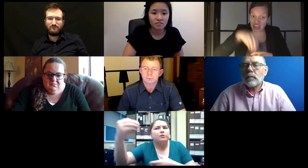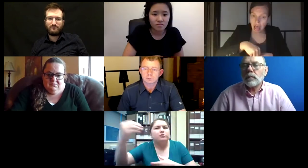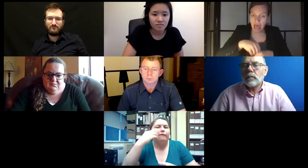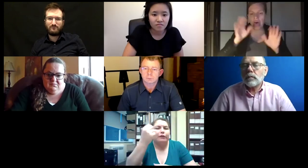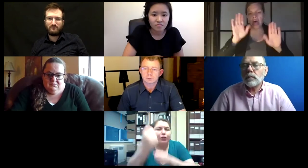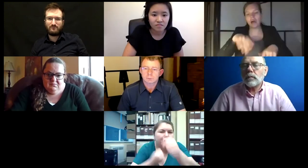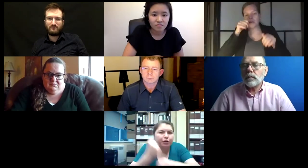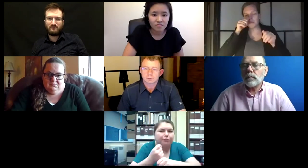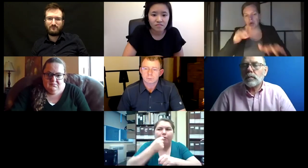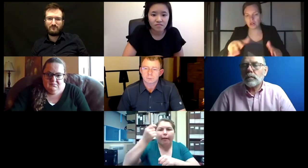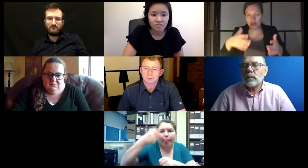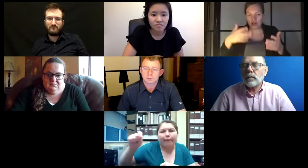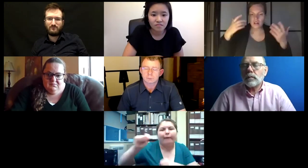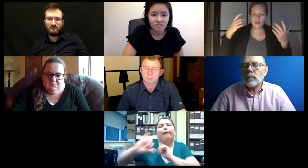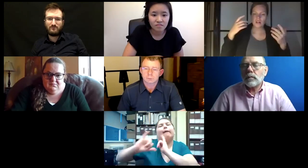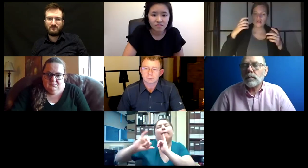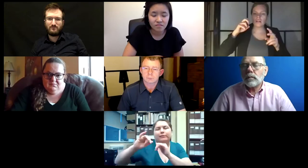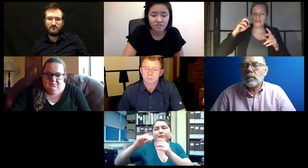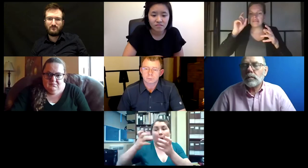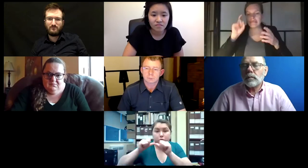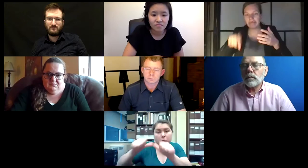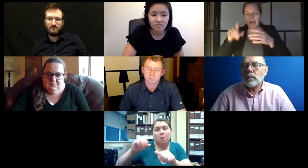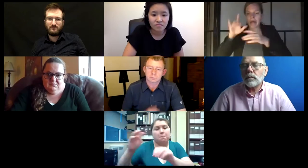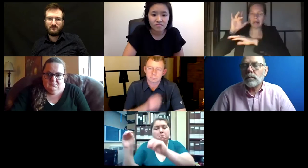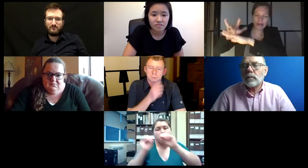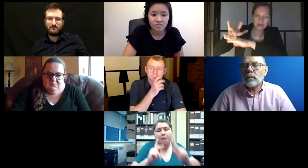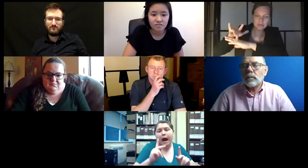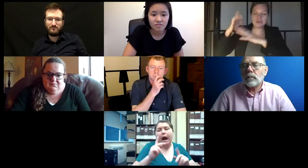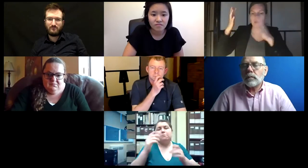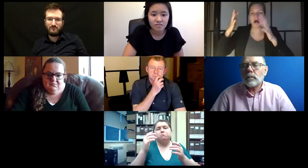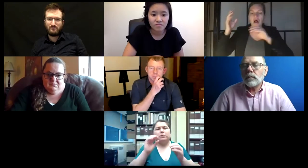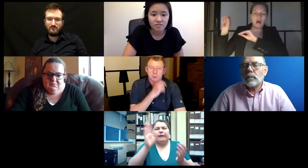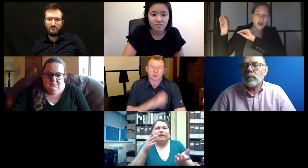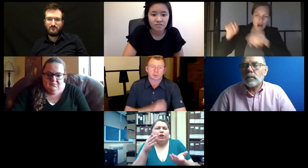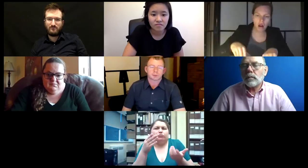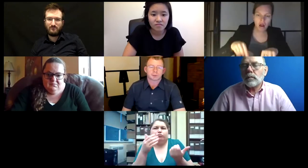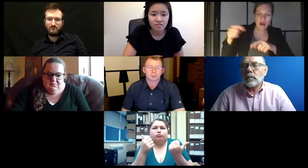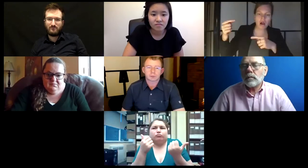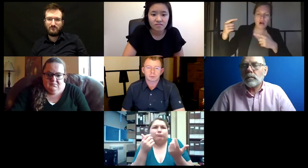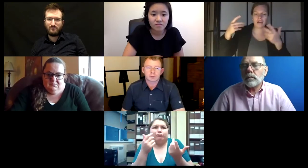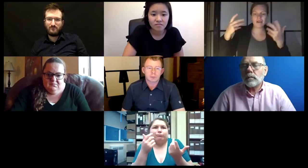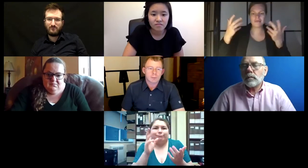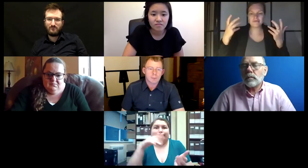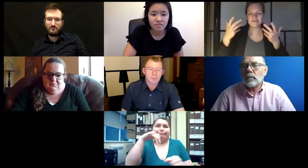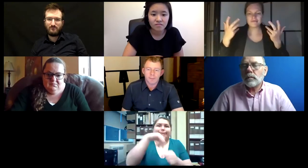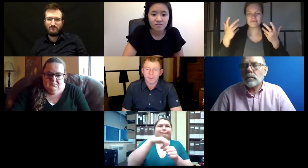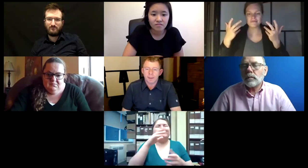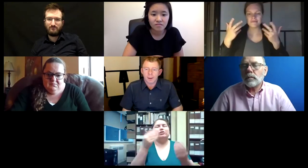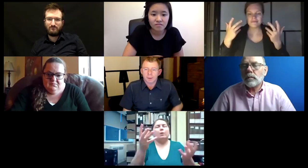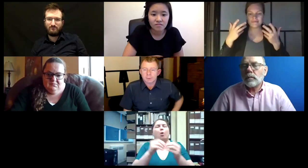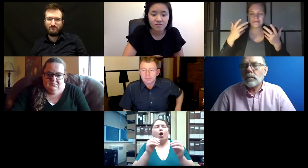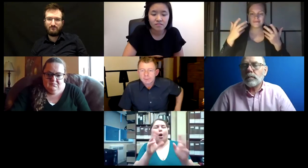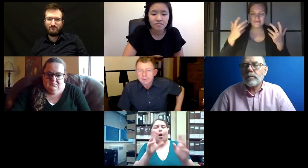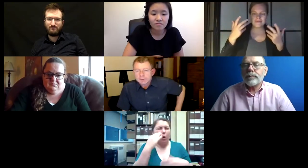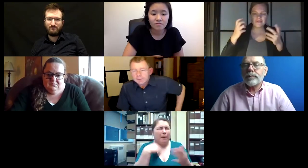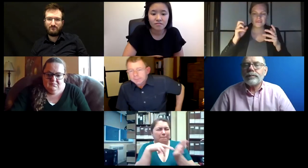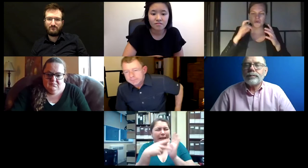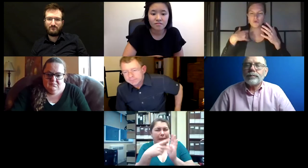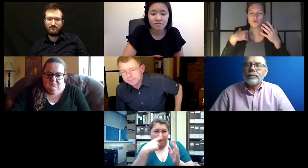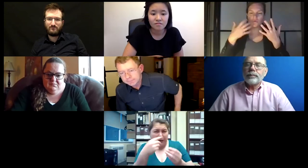for individuals looking to work maybe a year abroad and to come back? What supports are there, right? Do